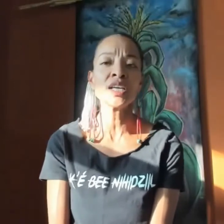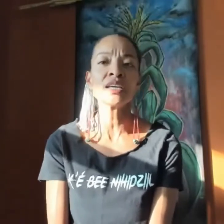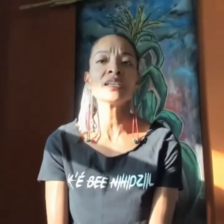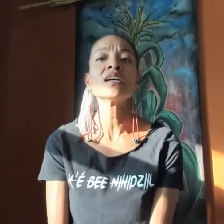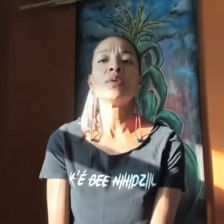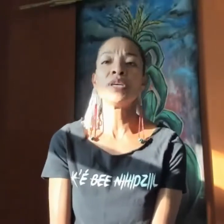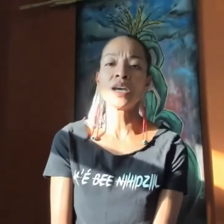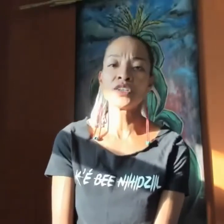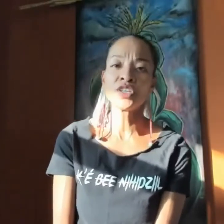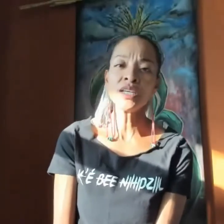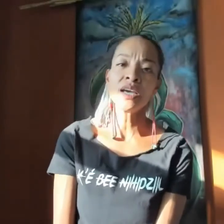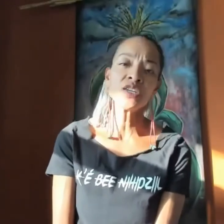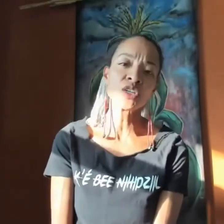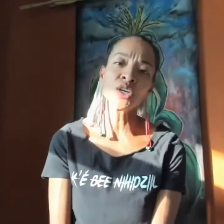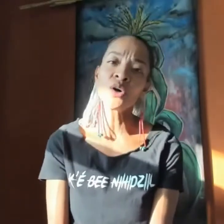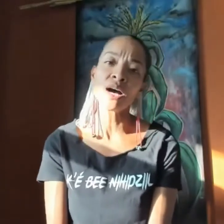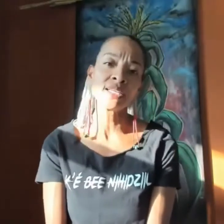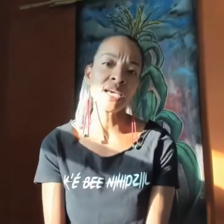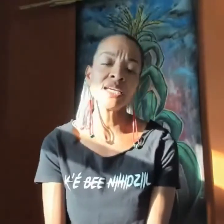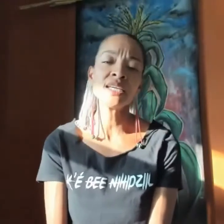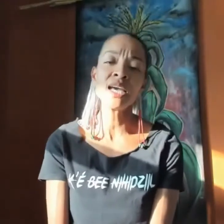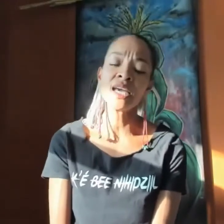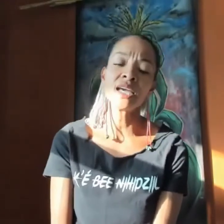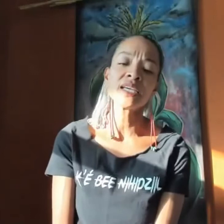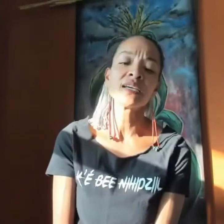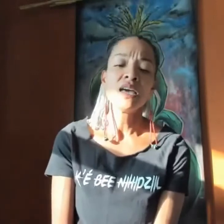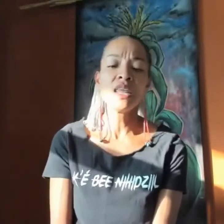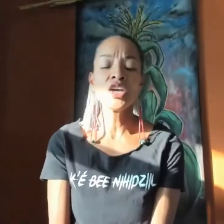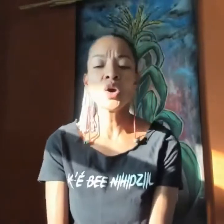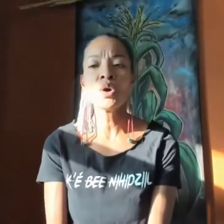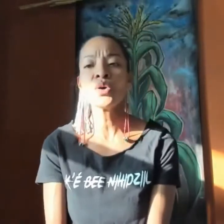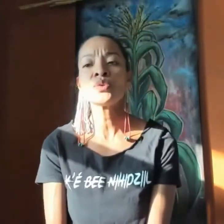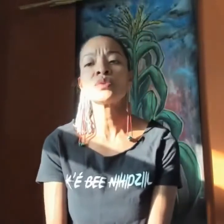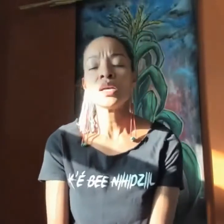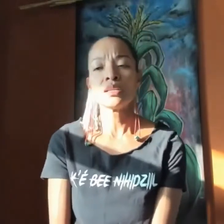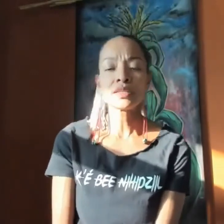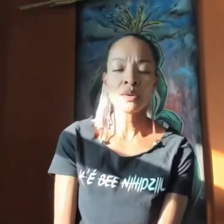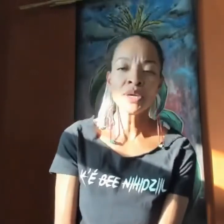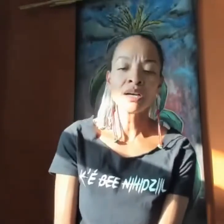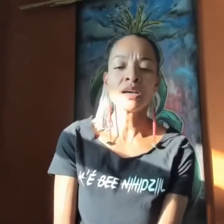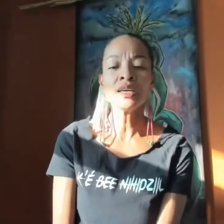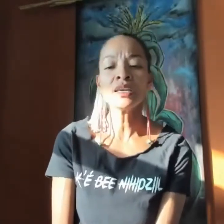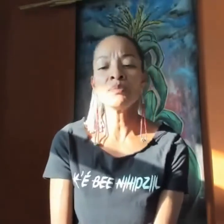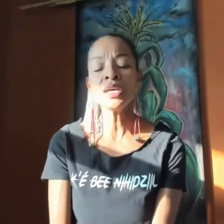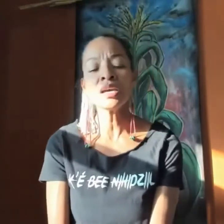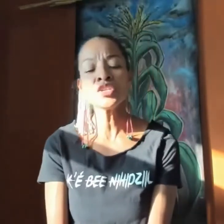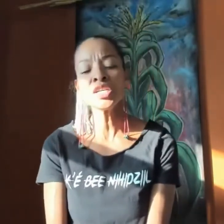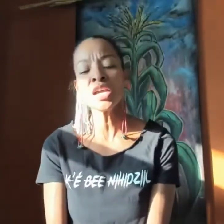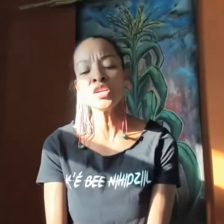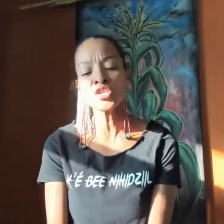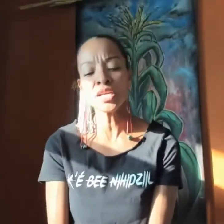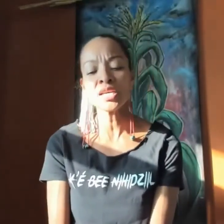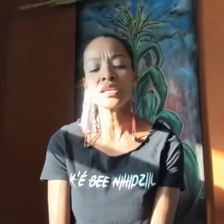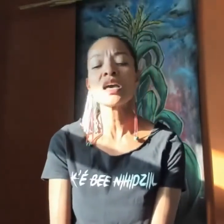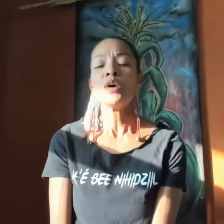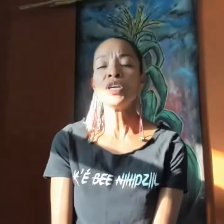nishle, bi a ji e nishle go ate iye iye ne o o. Nisabe ka iye bi a ji e